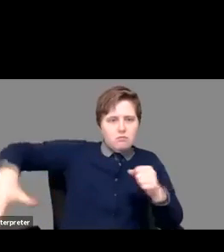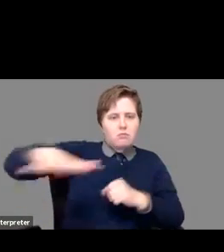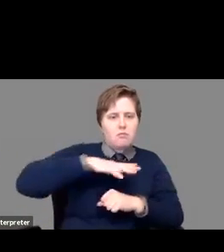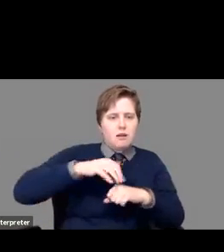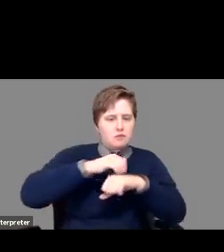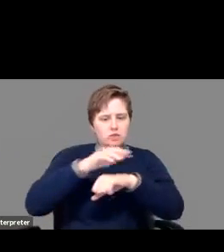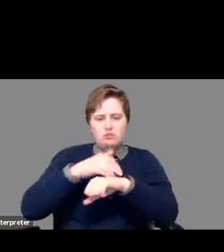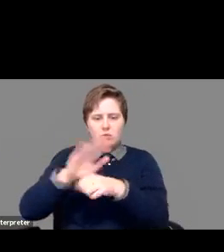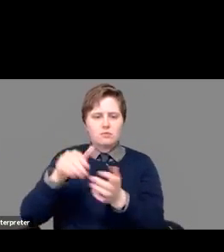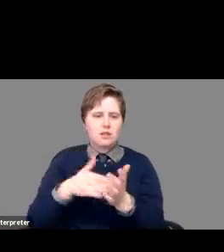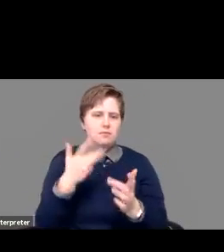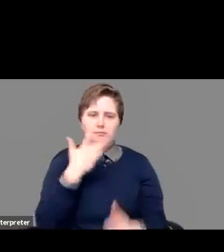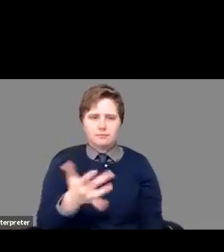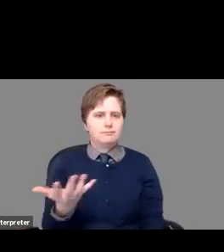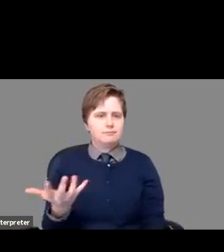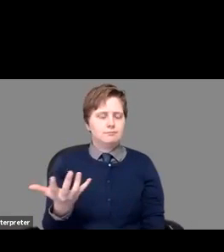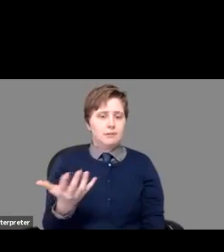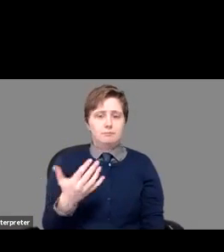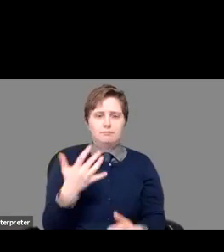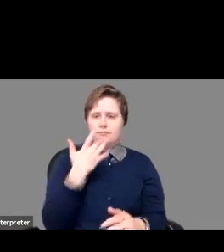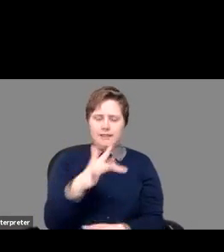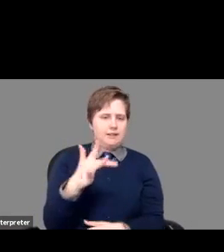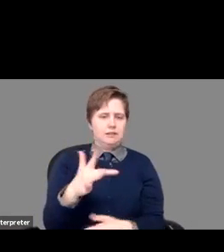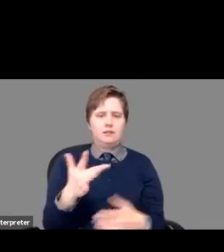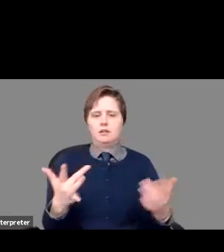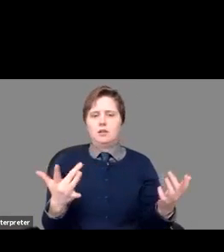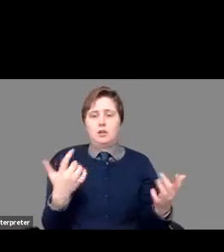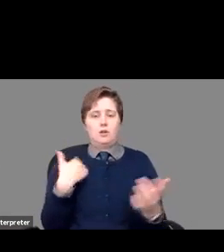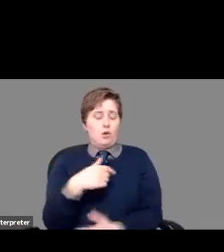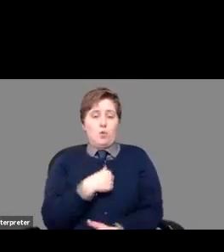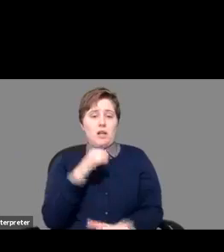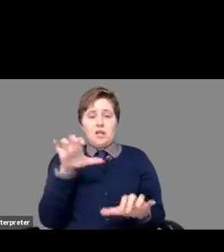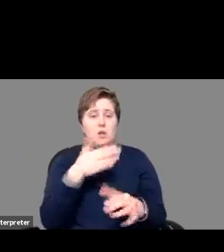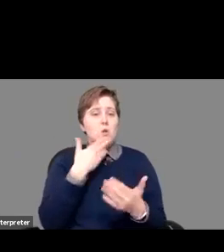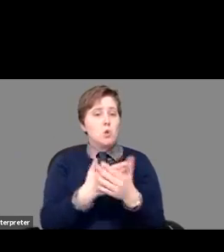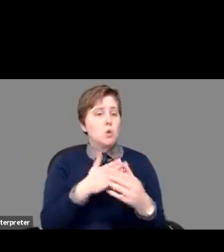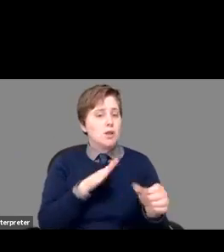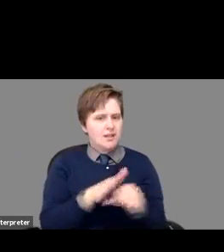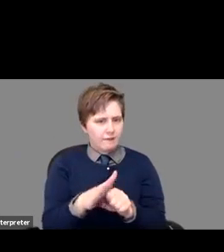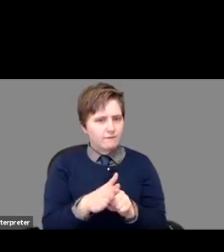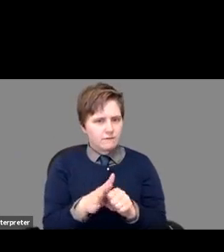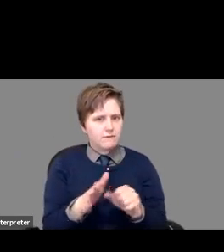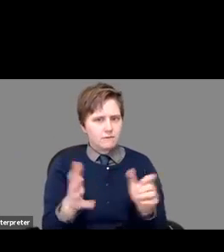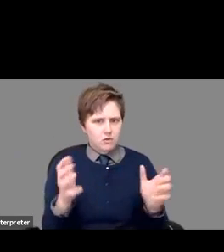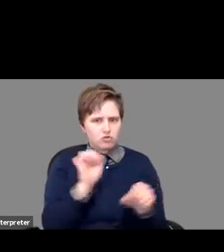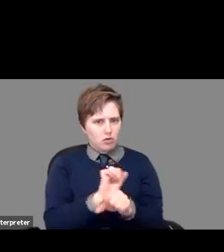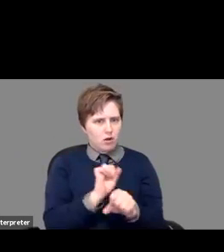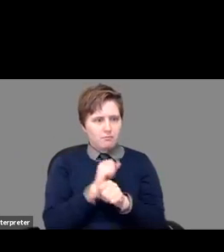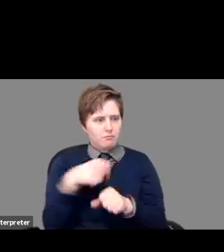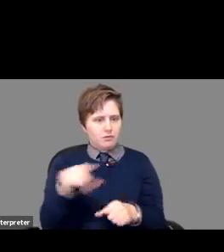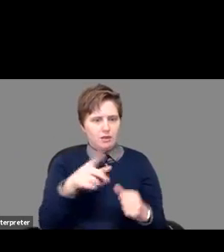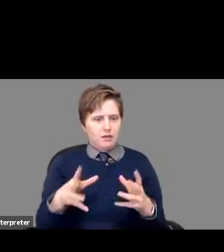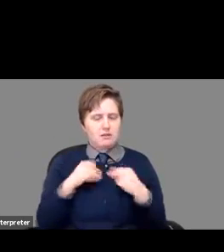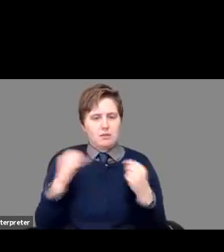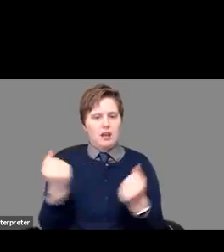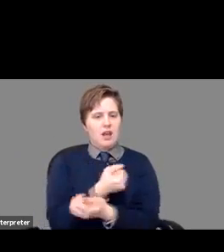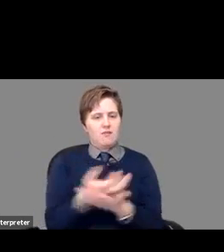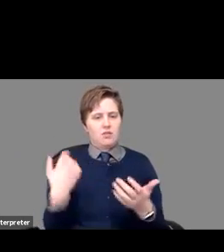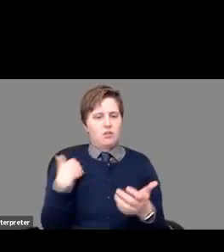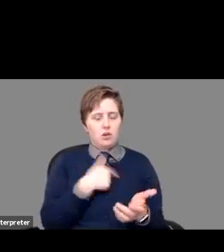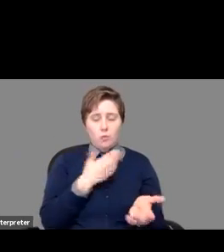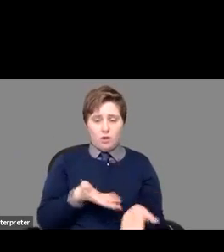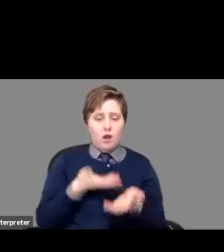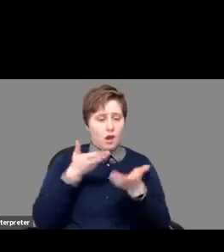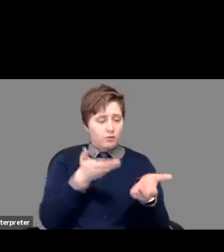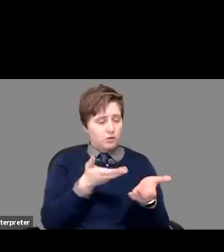center. So the good news is that we apparently did a good enough job that they accepted all that we had to offer